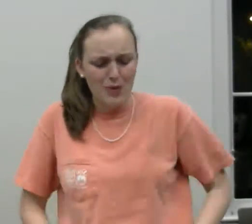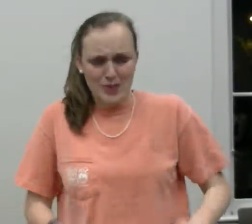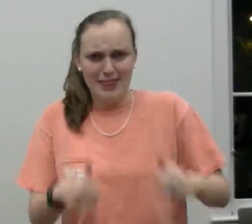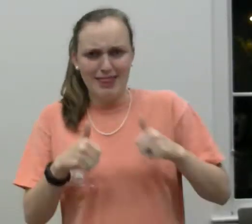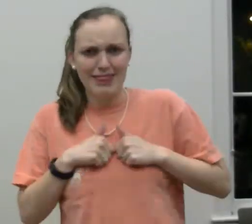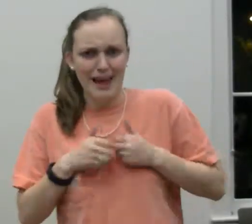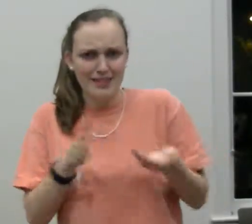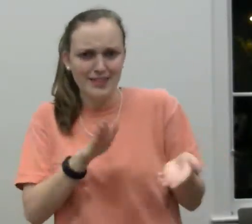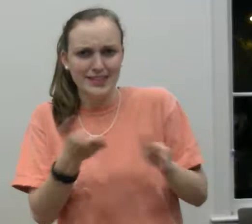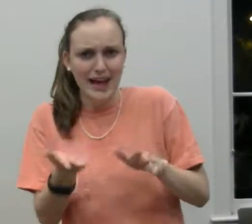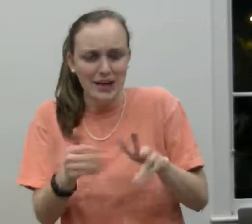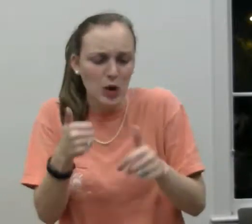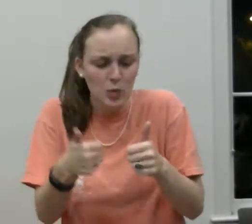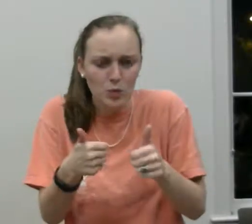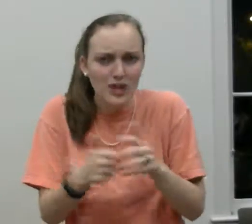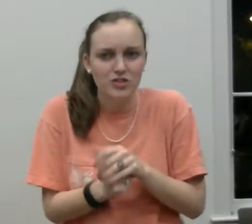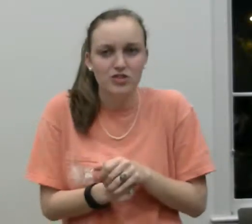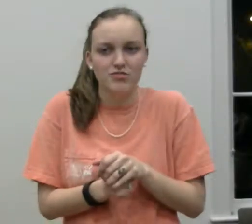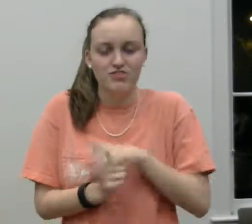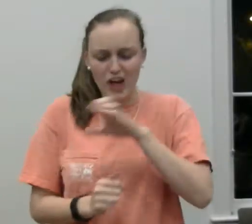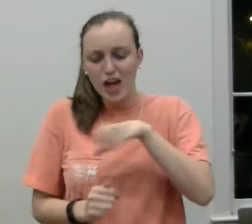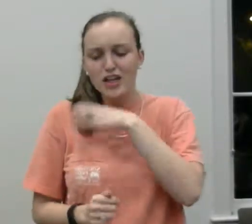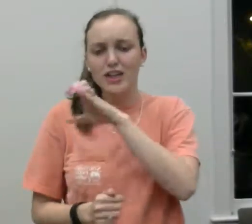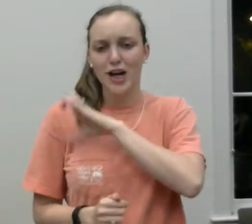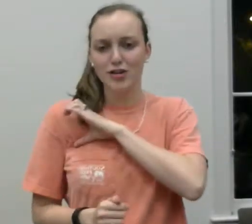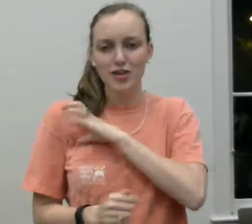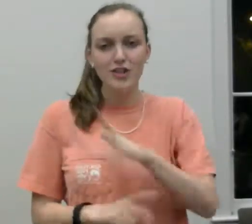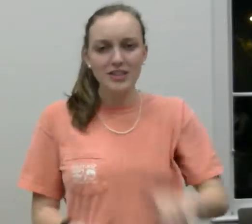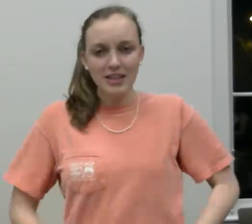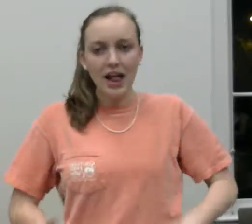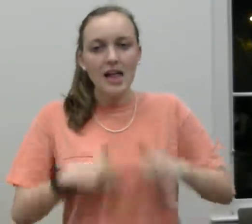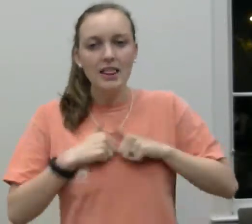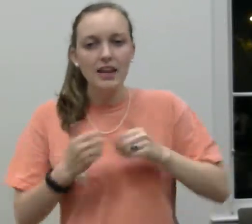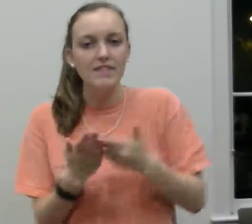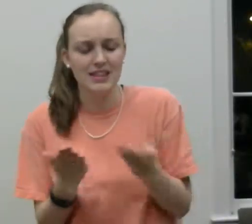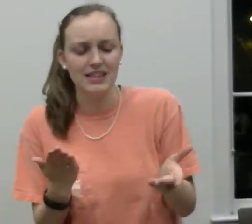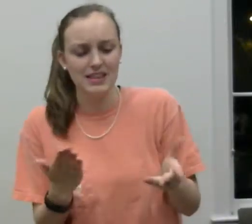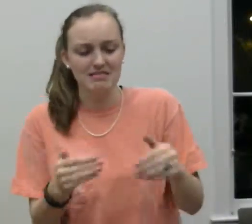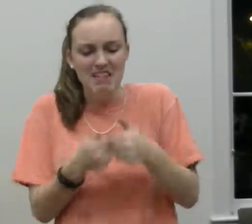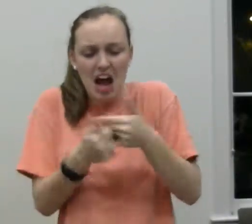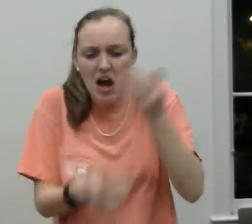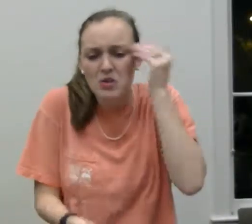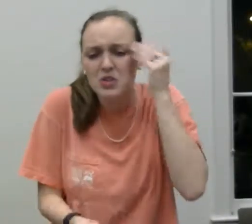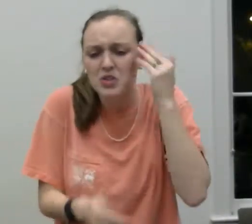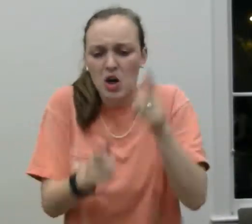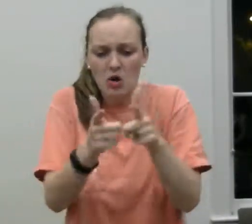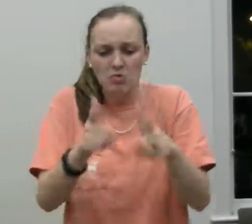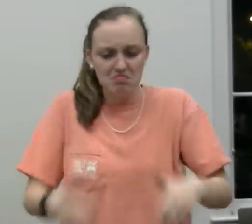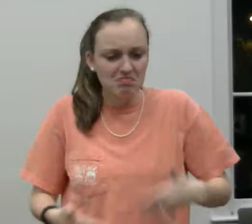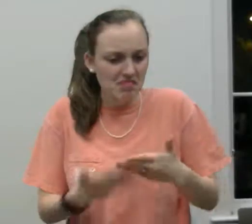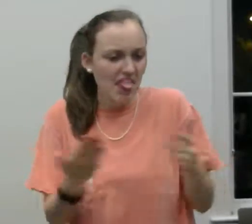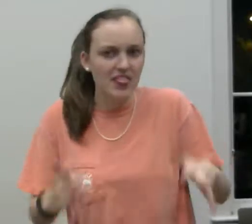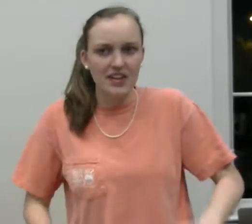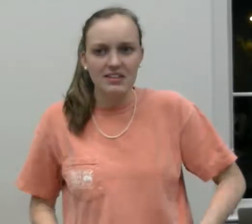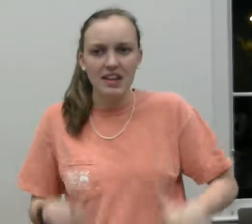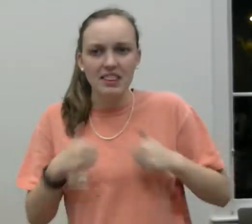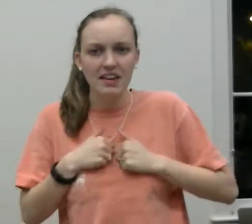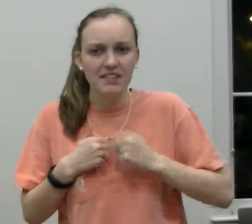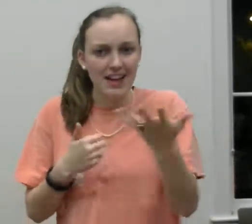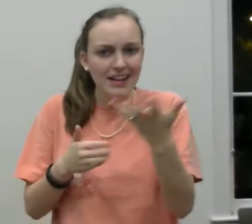we're going to be looking at the characteristics of living things. How do we know if something is alive or not? And so with that, I have this picture here on the right,